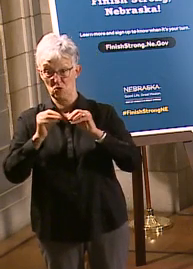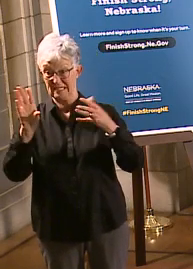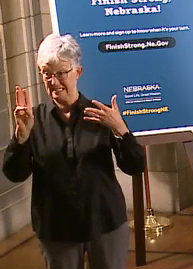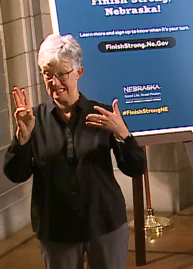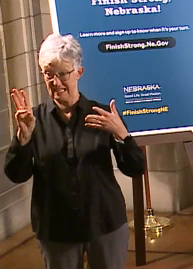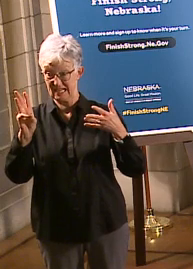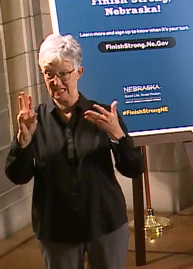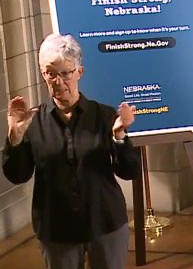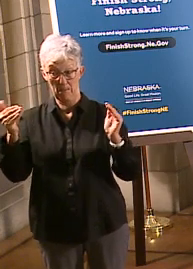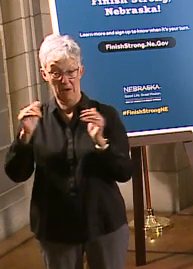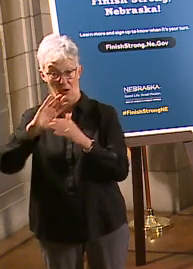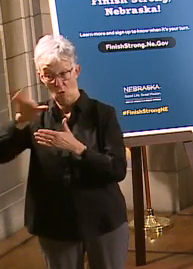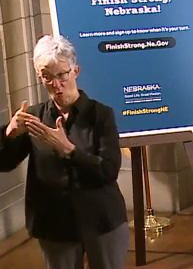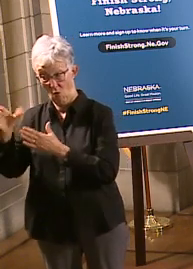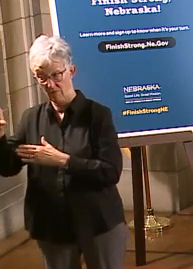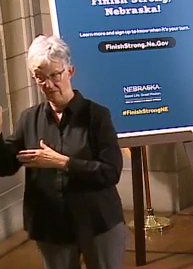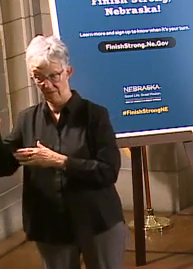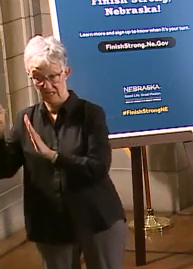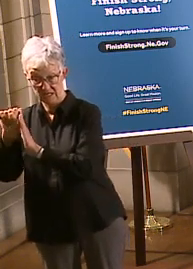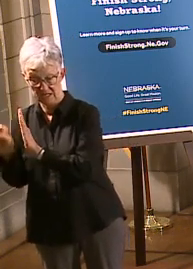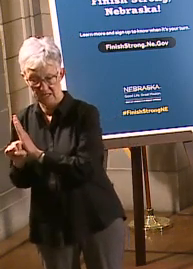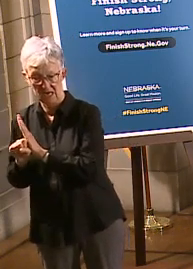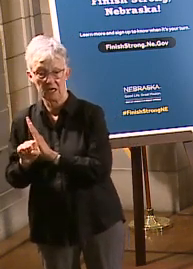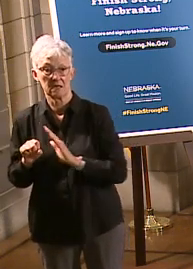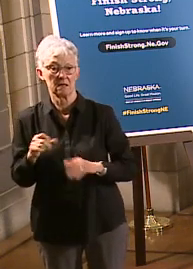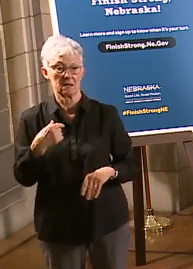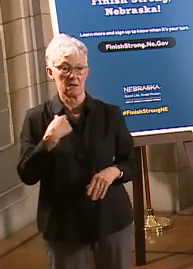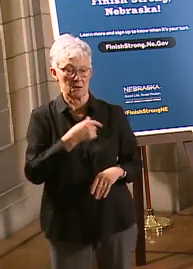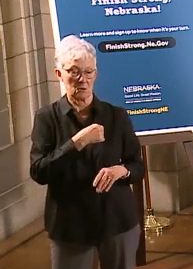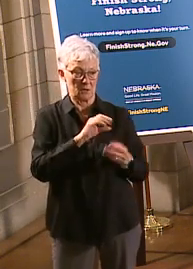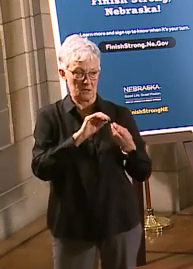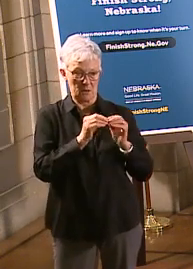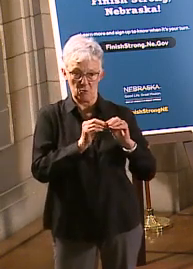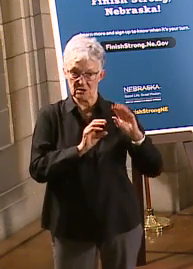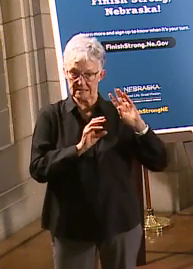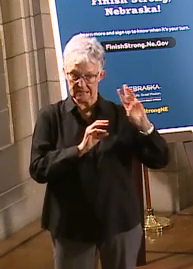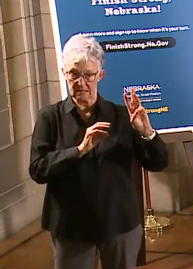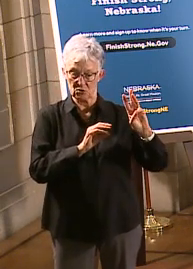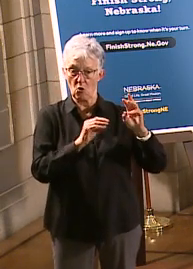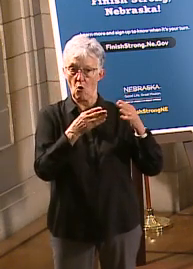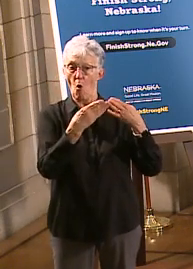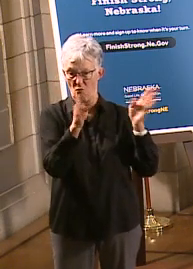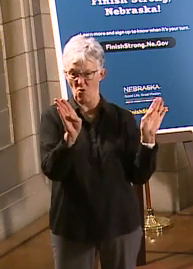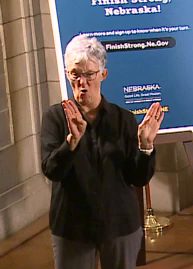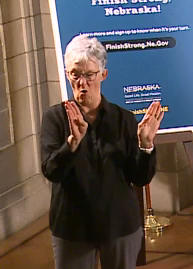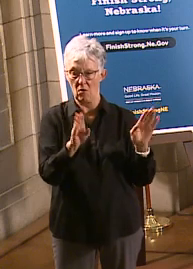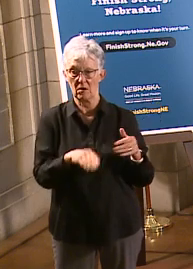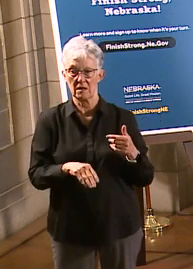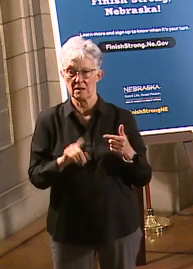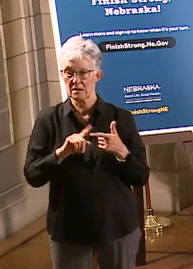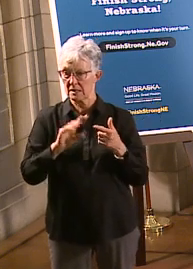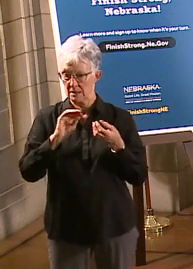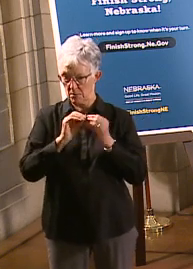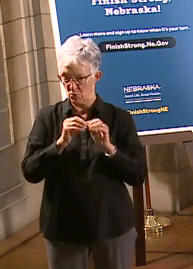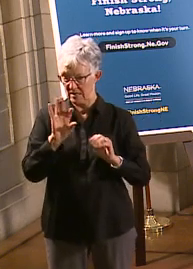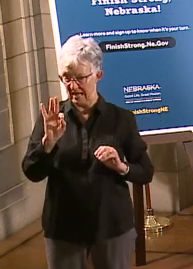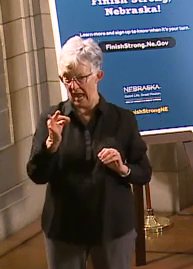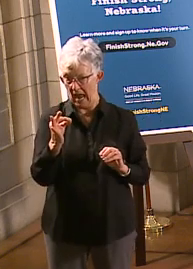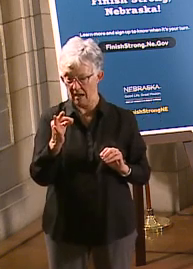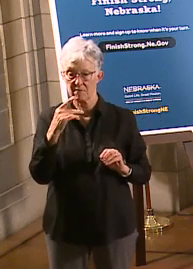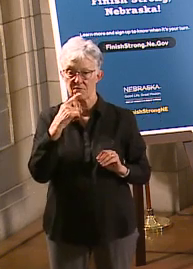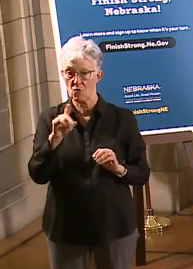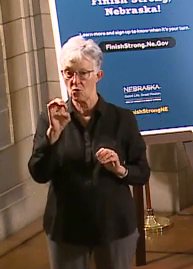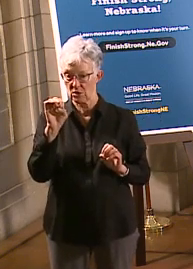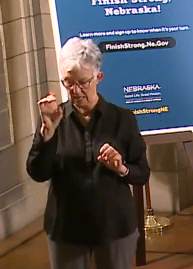did very well in categories like number 6 overall, but number 9 for education, number 6 in infrastructure,